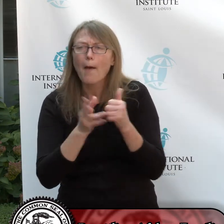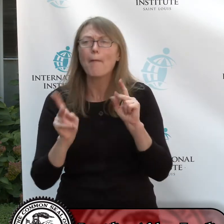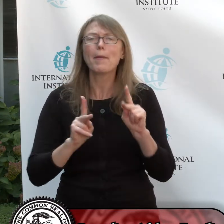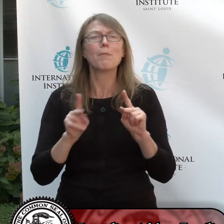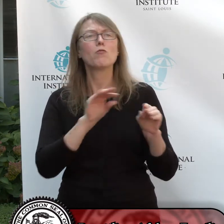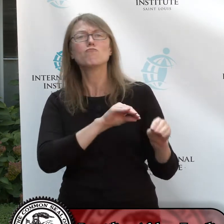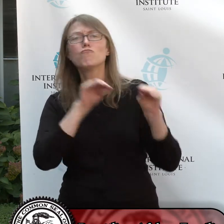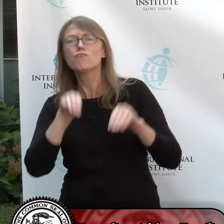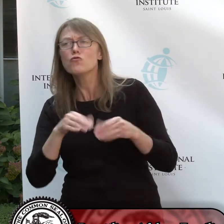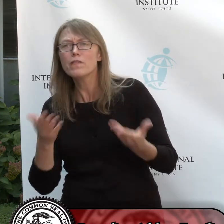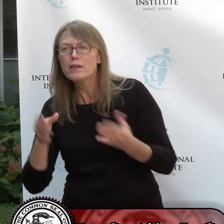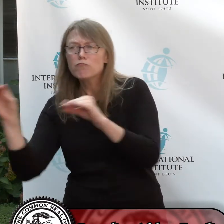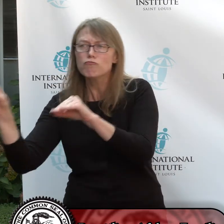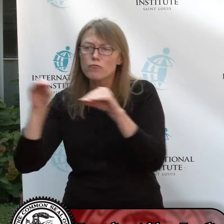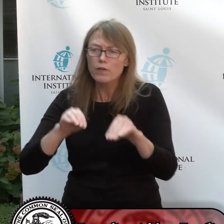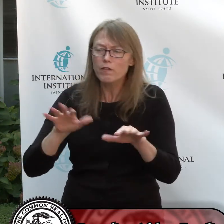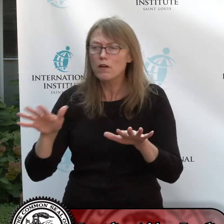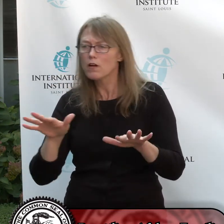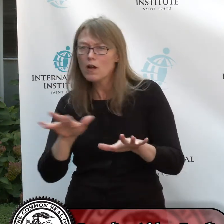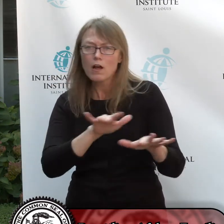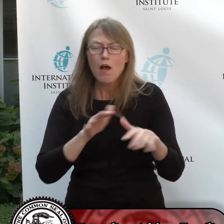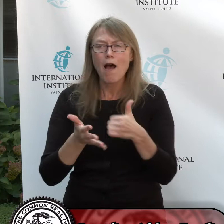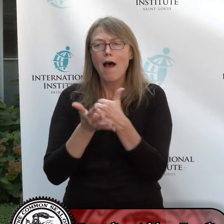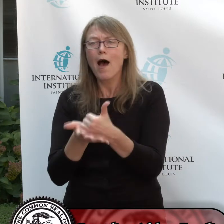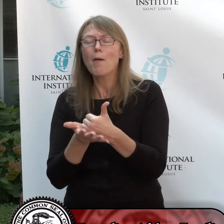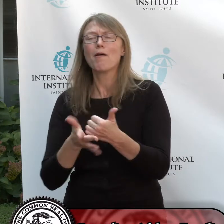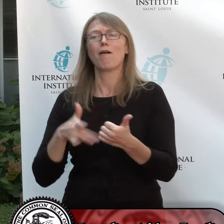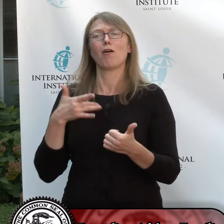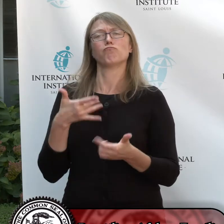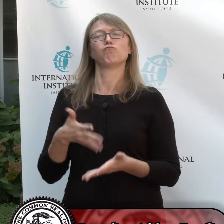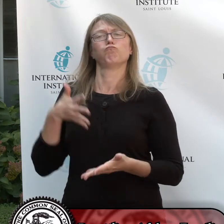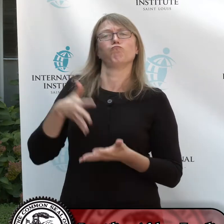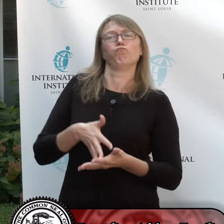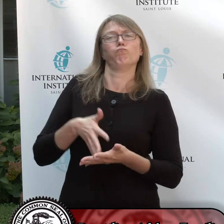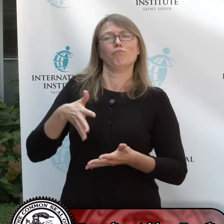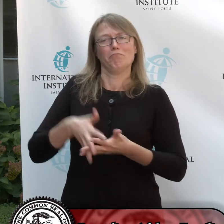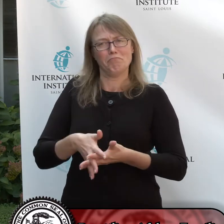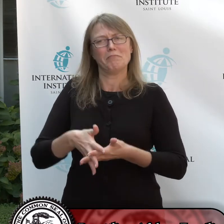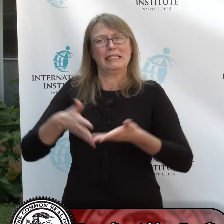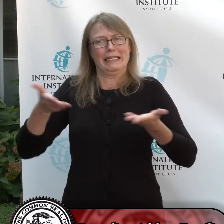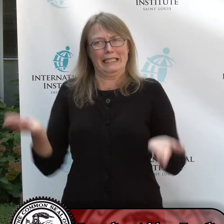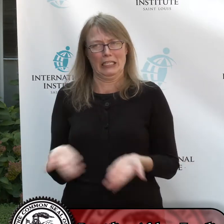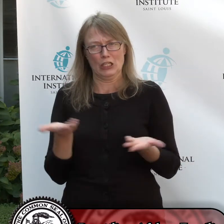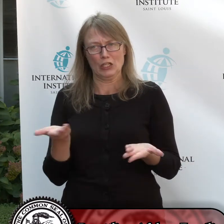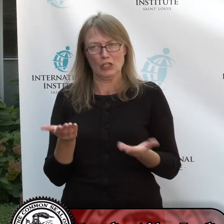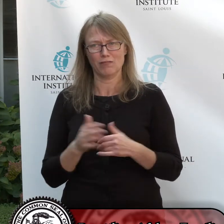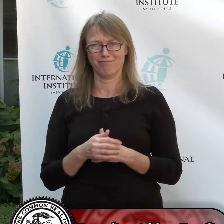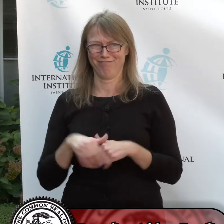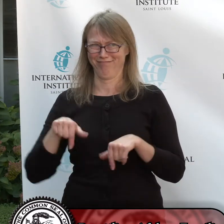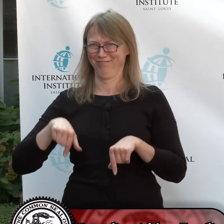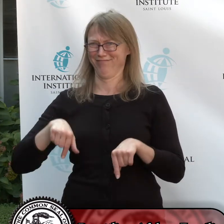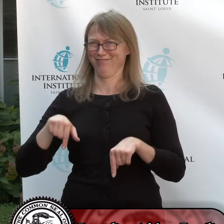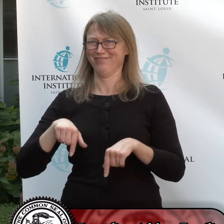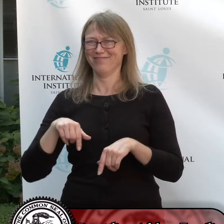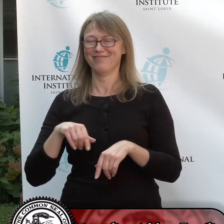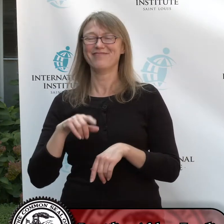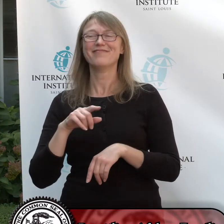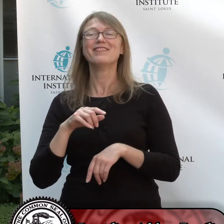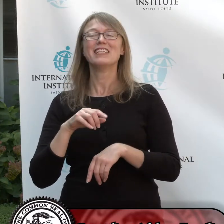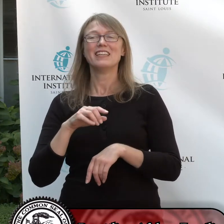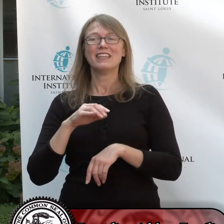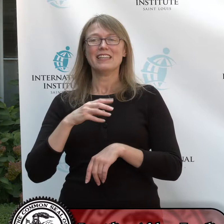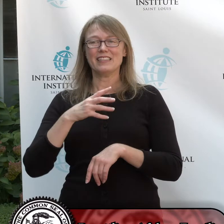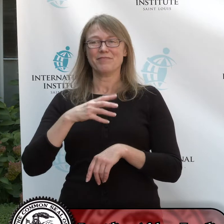them into this community. And they have got a long and storied history. As you heard the mayor